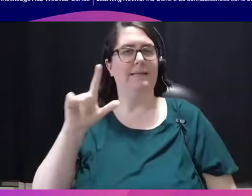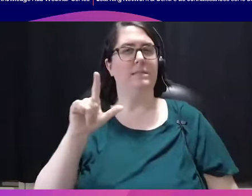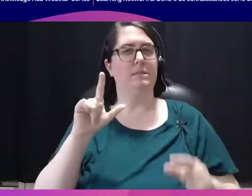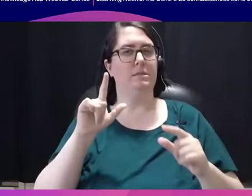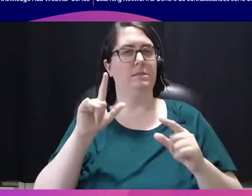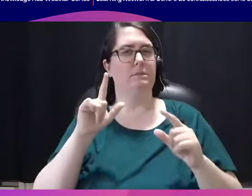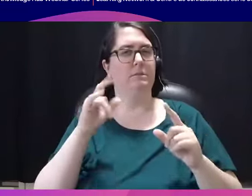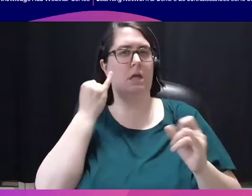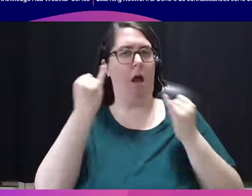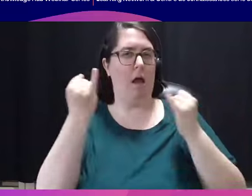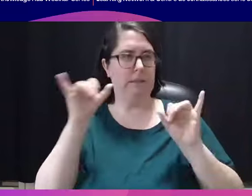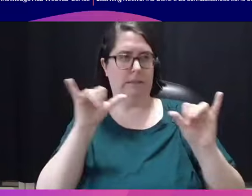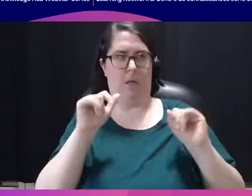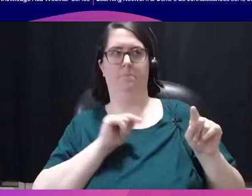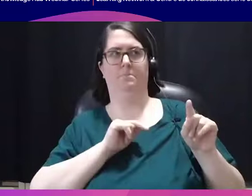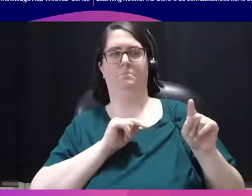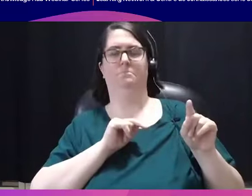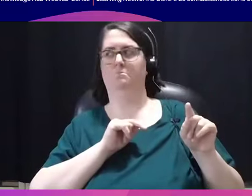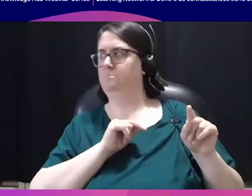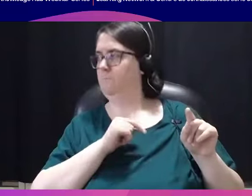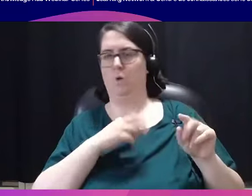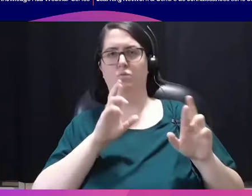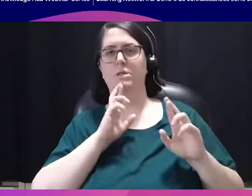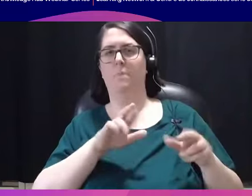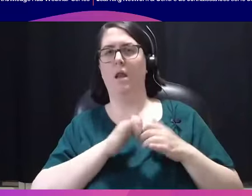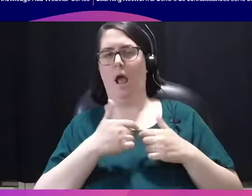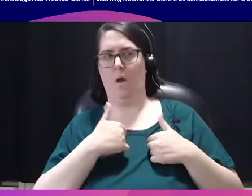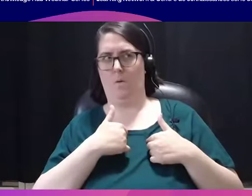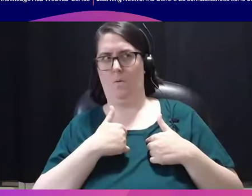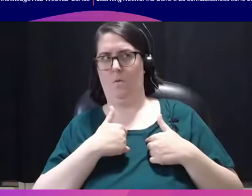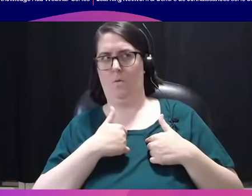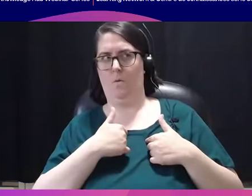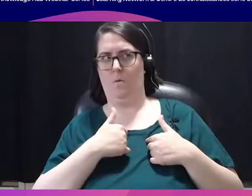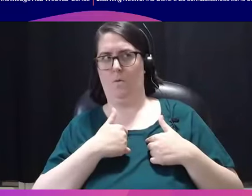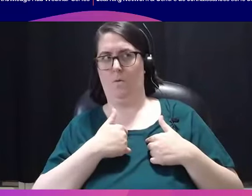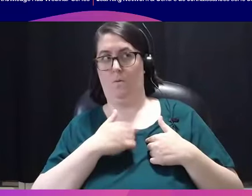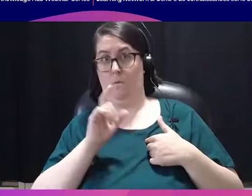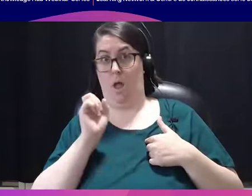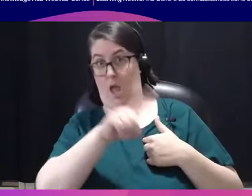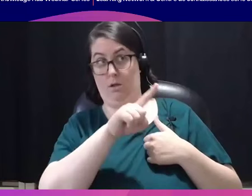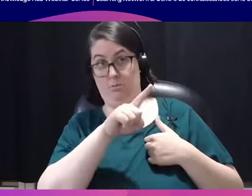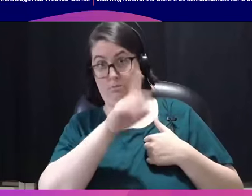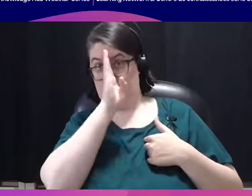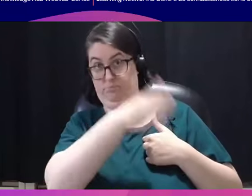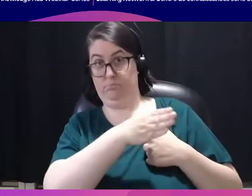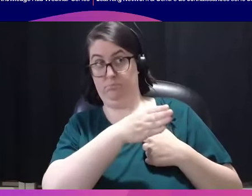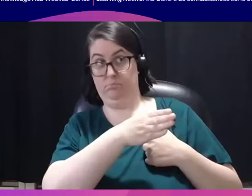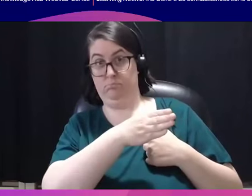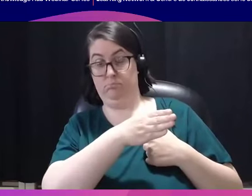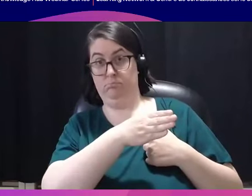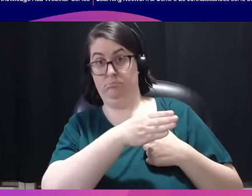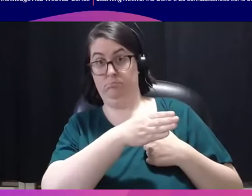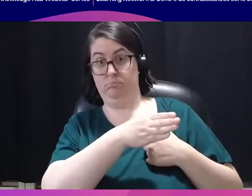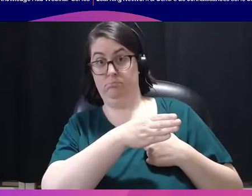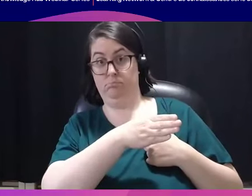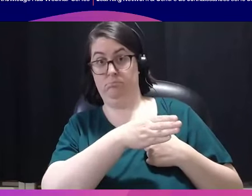that we're learning about today. How might you respond? Would you call them out on their problematic views? Stick it